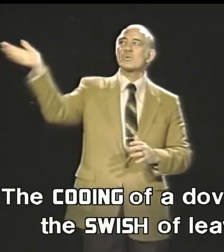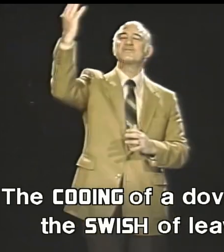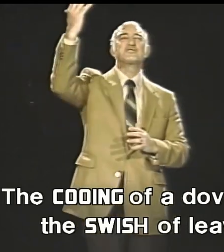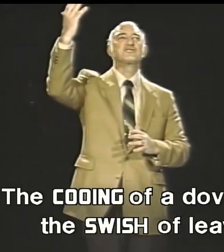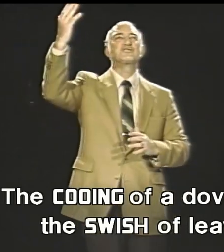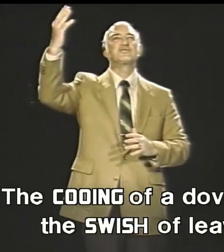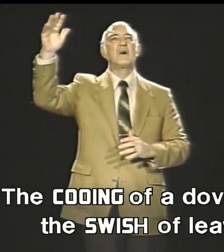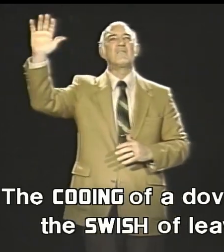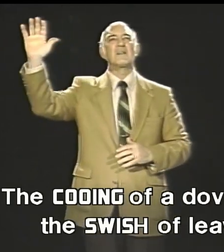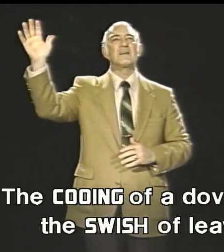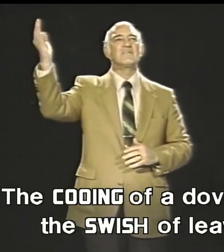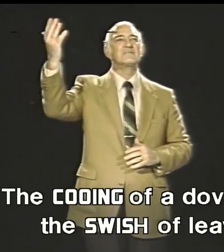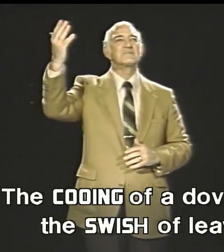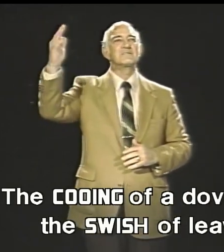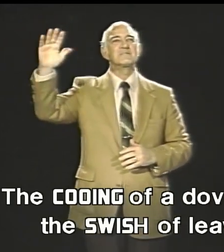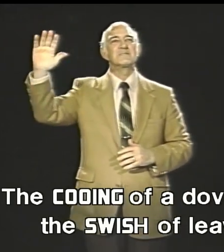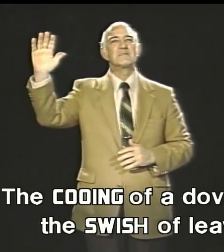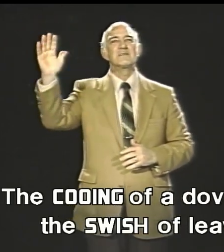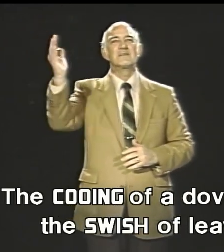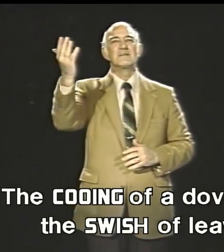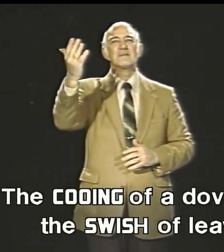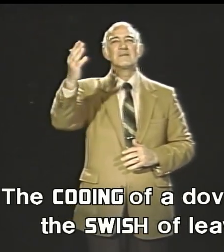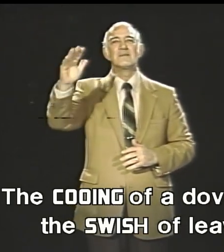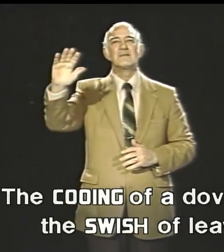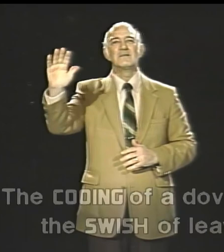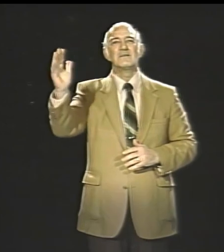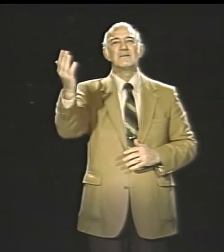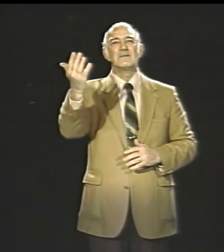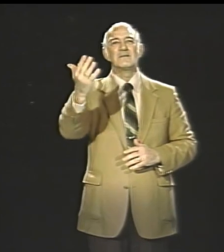the swish of leaves,